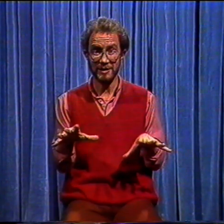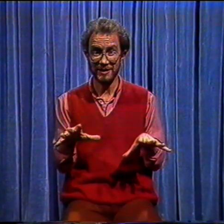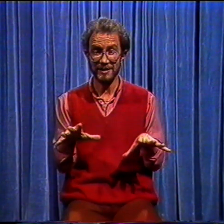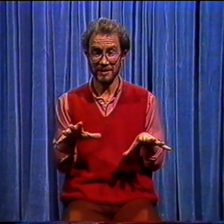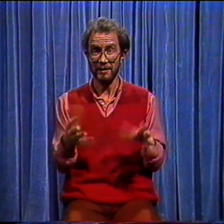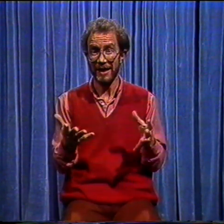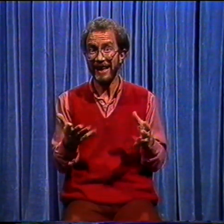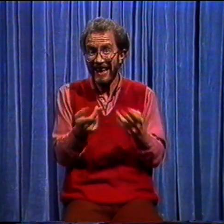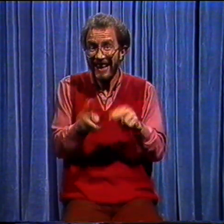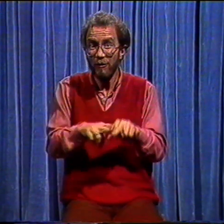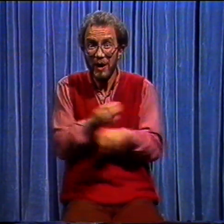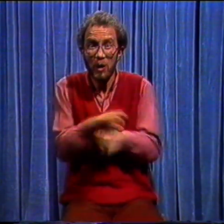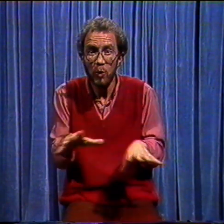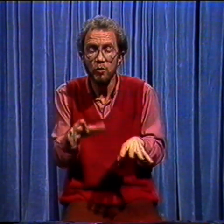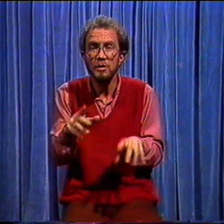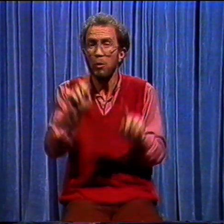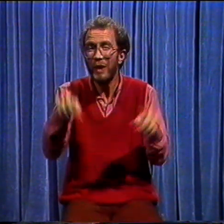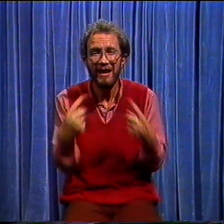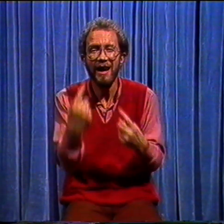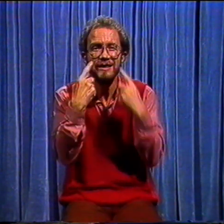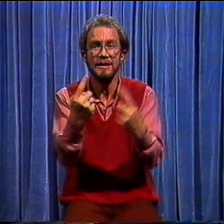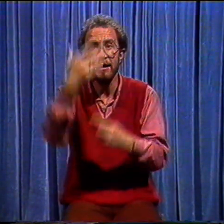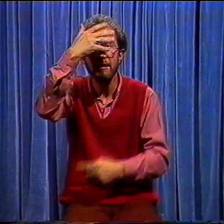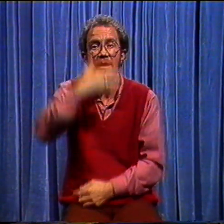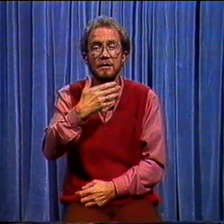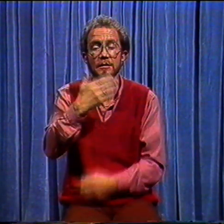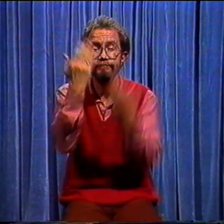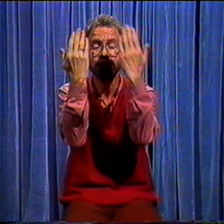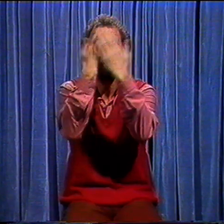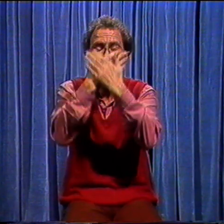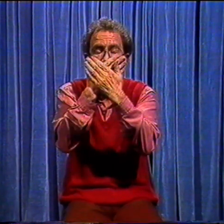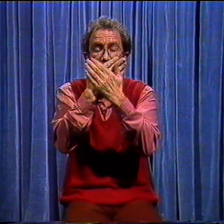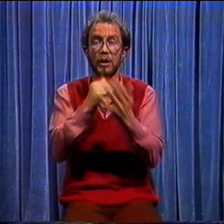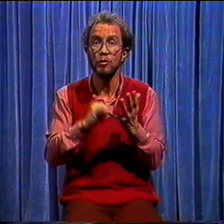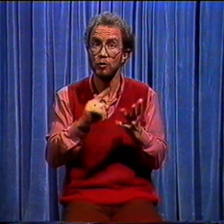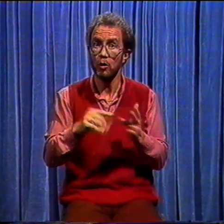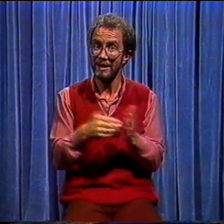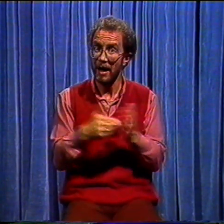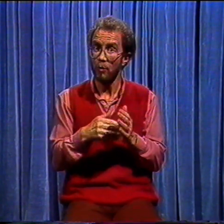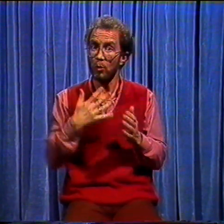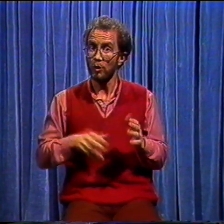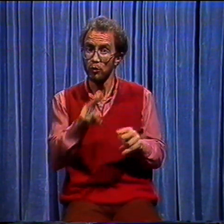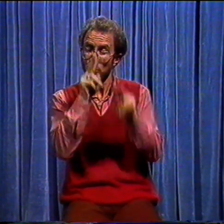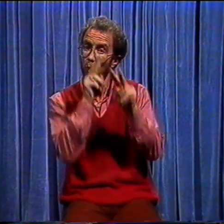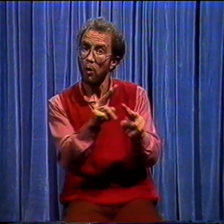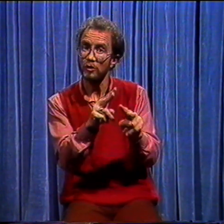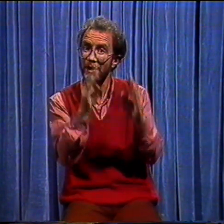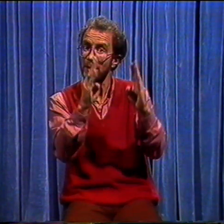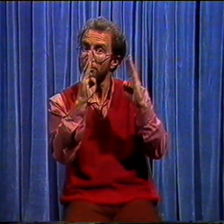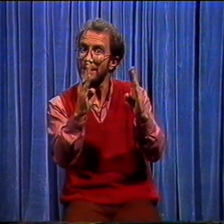lose if we lose the face. We can't see the face. So now we want you to watch this